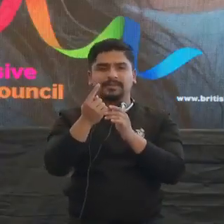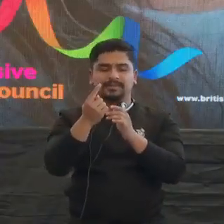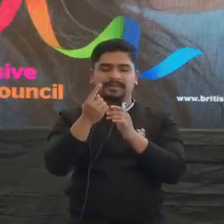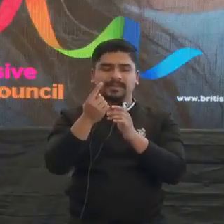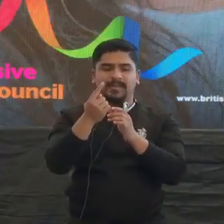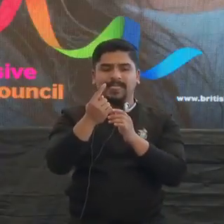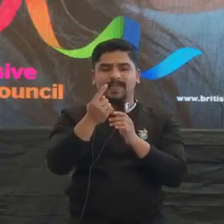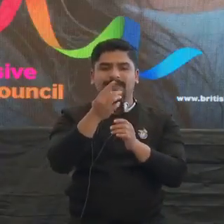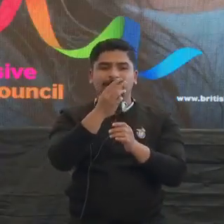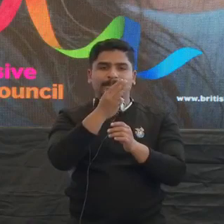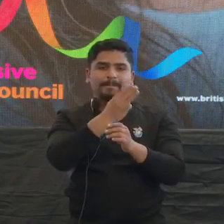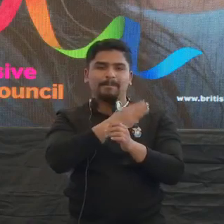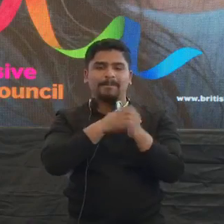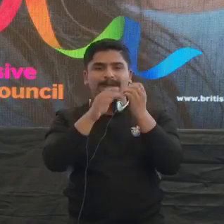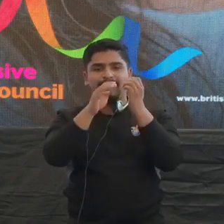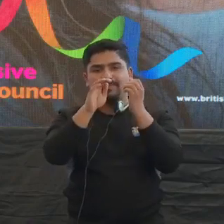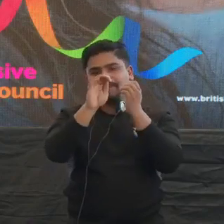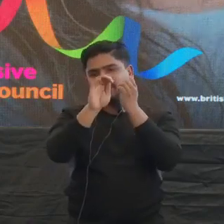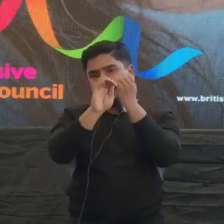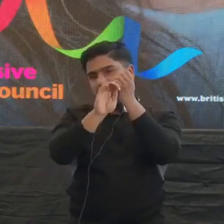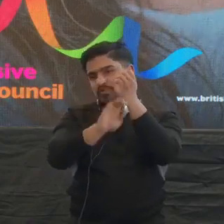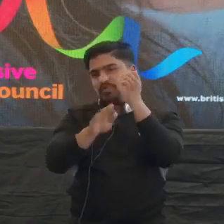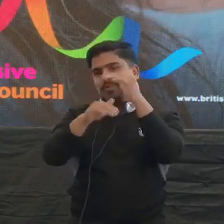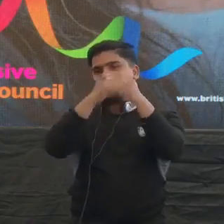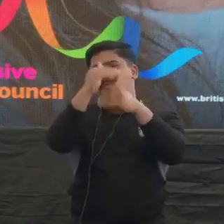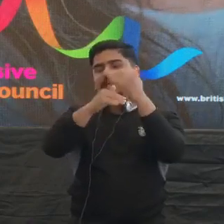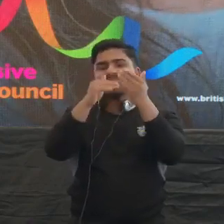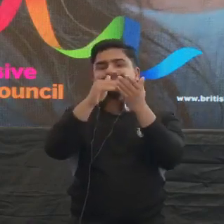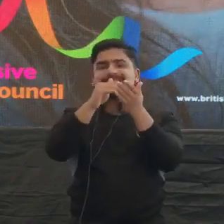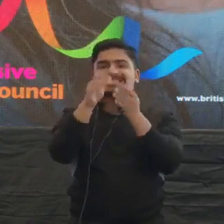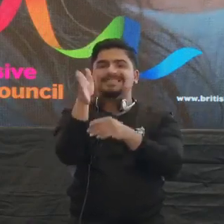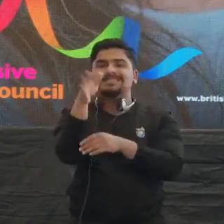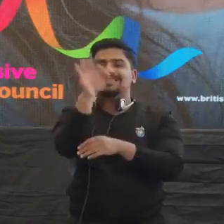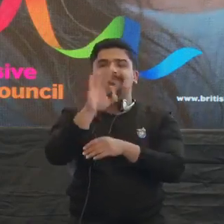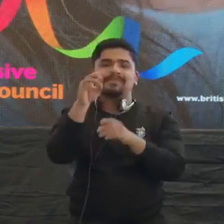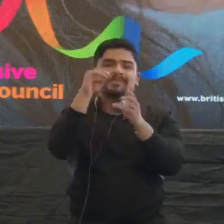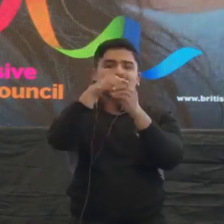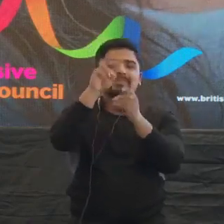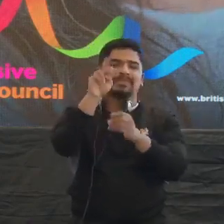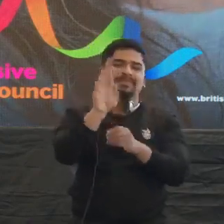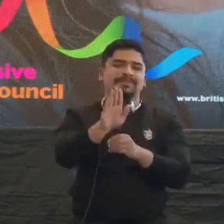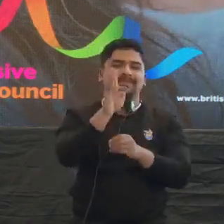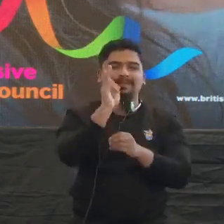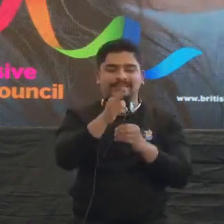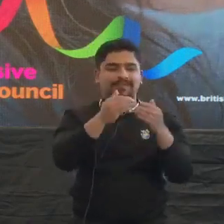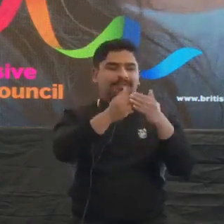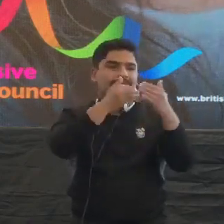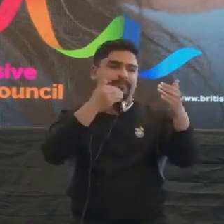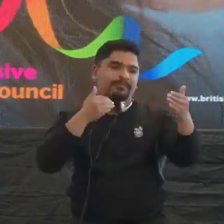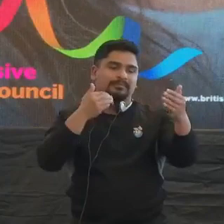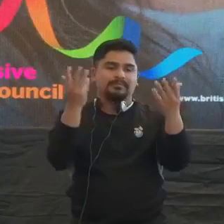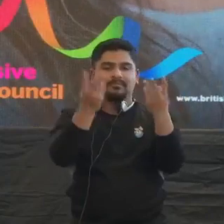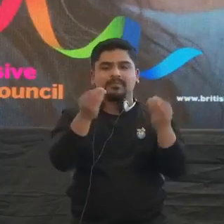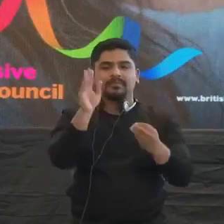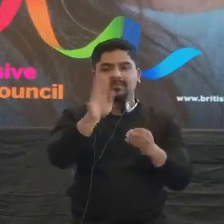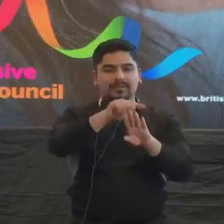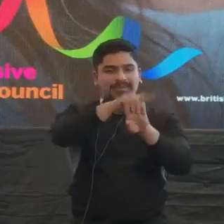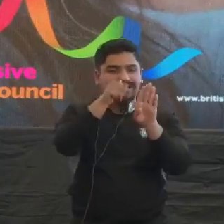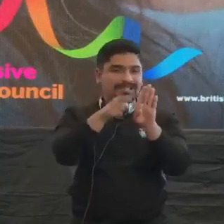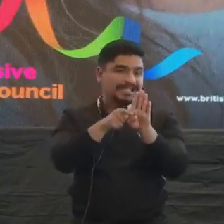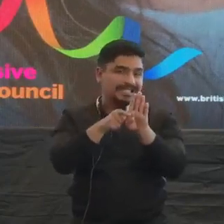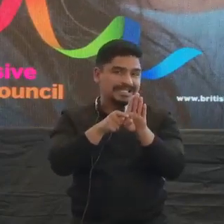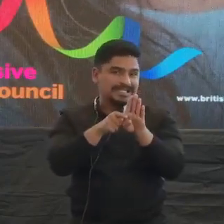Ministry of Human Resource Development, that is Education Ministry. So there is lack. So policy is